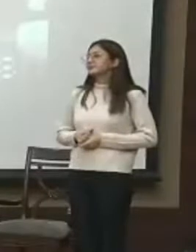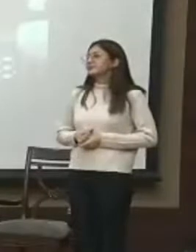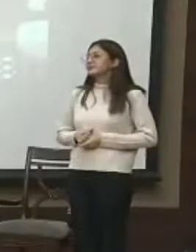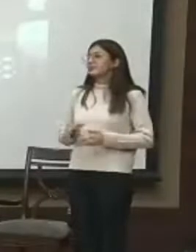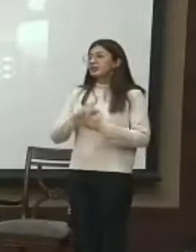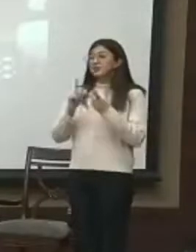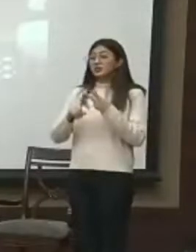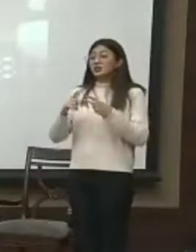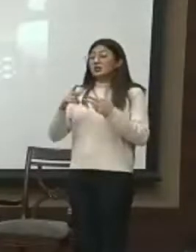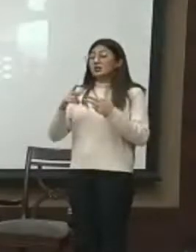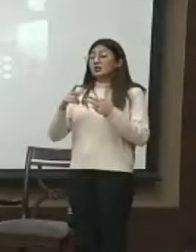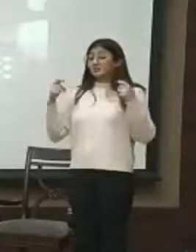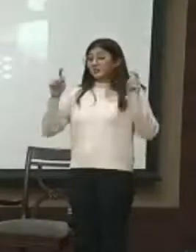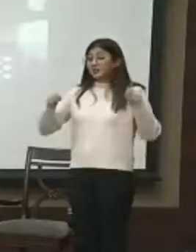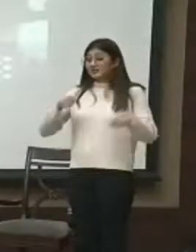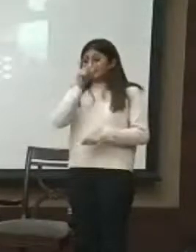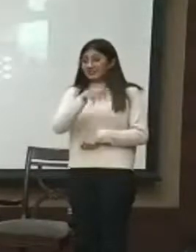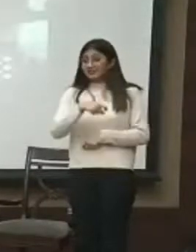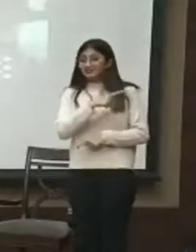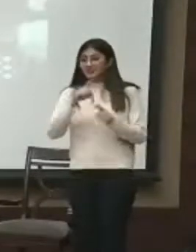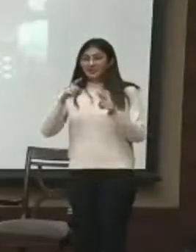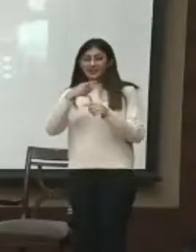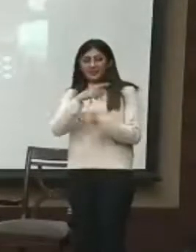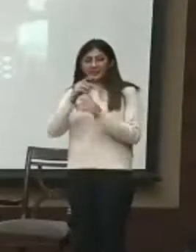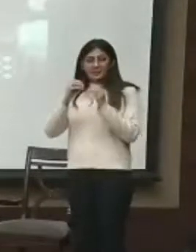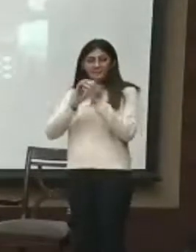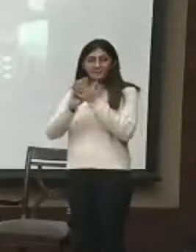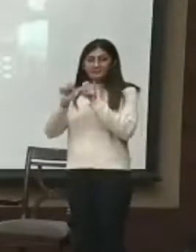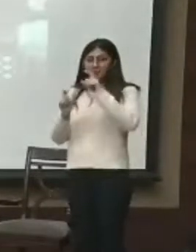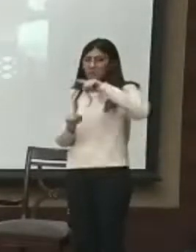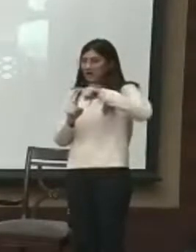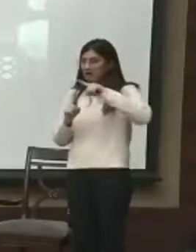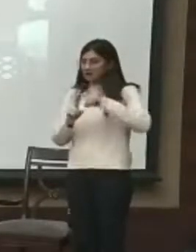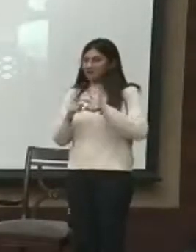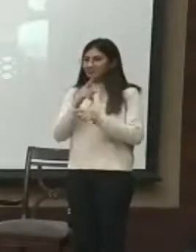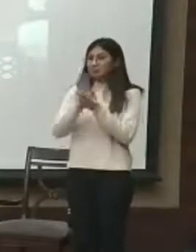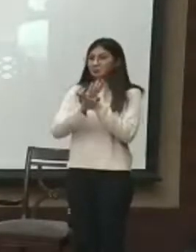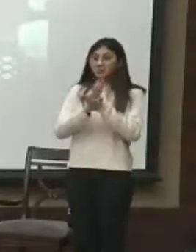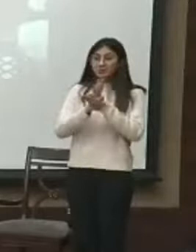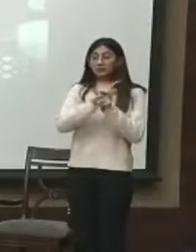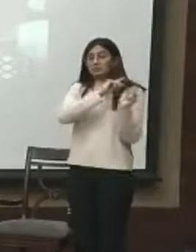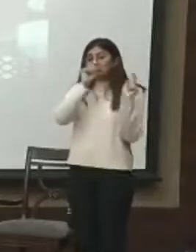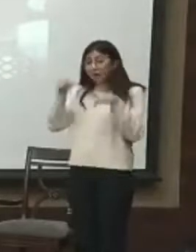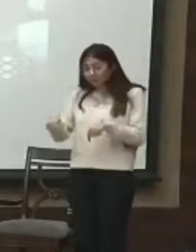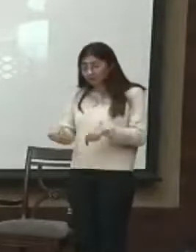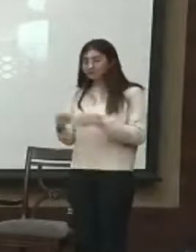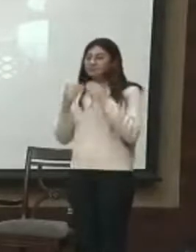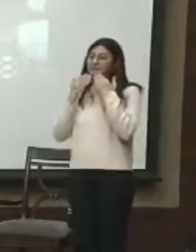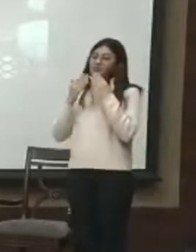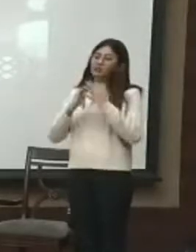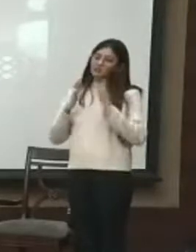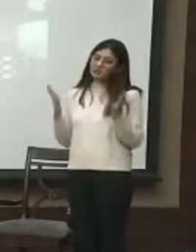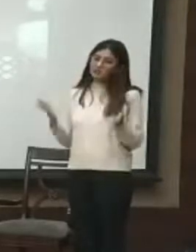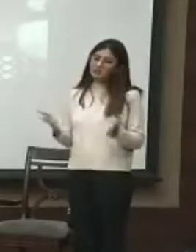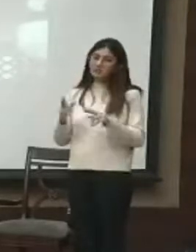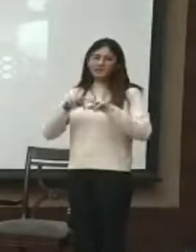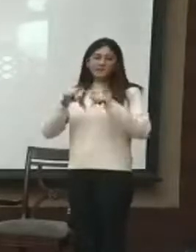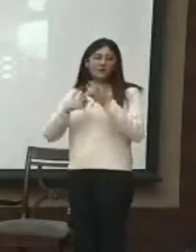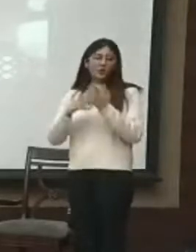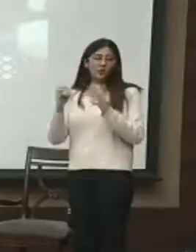Justice Bhatt, taking out time from his schedule to be here. Firoz